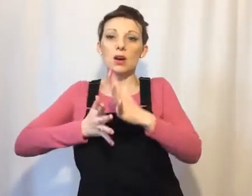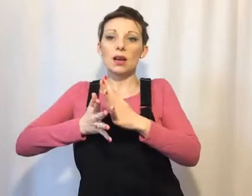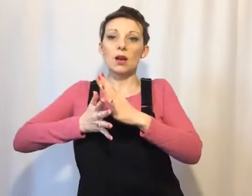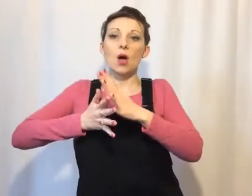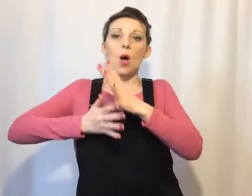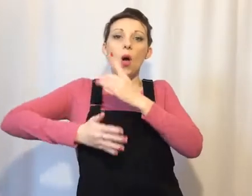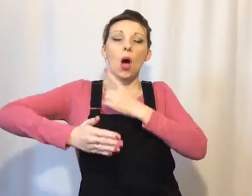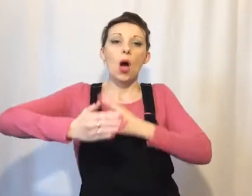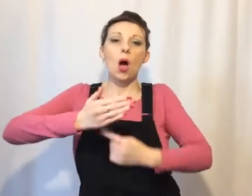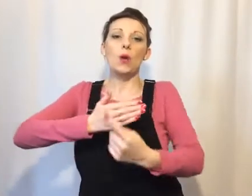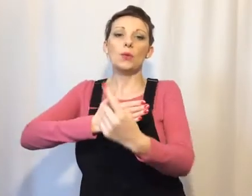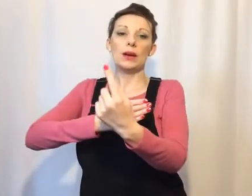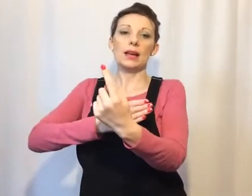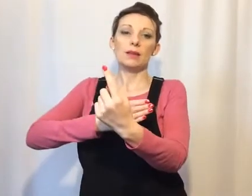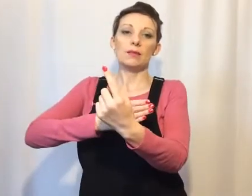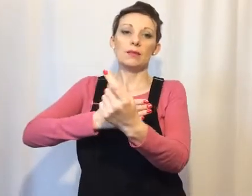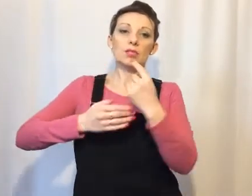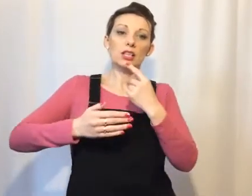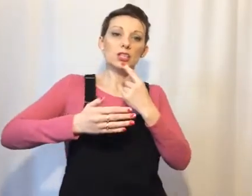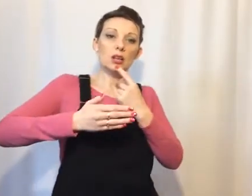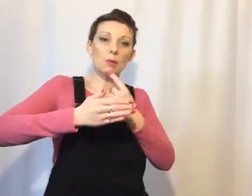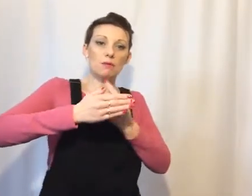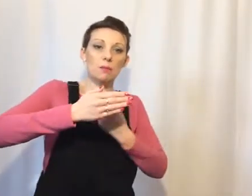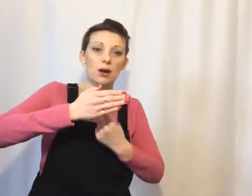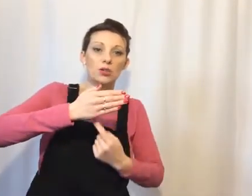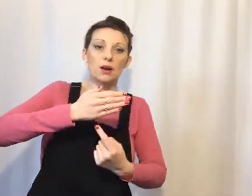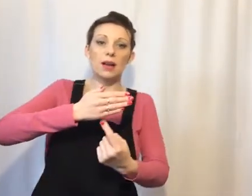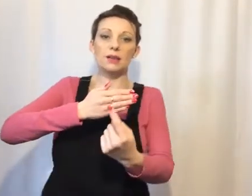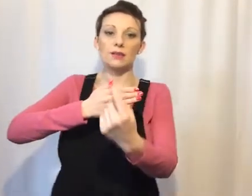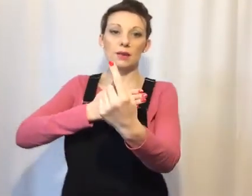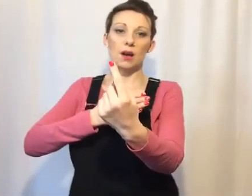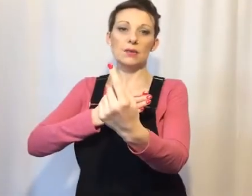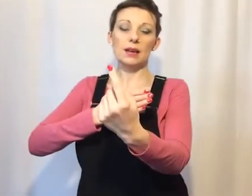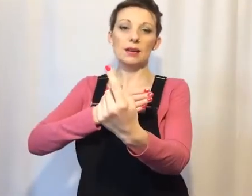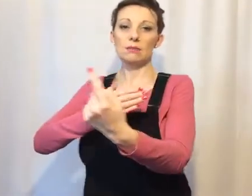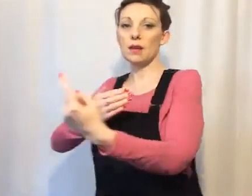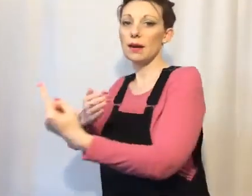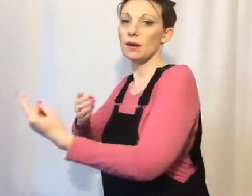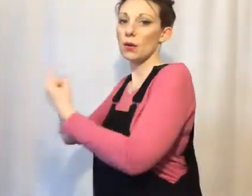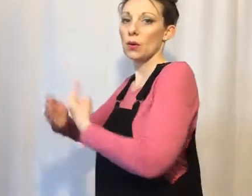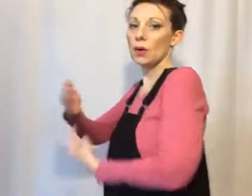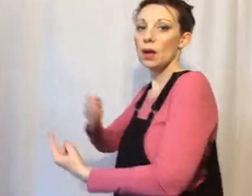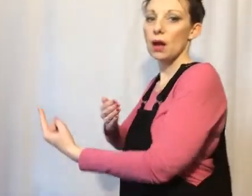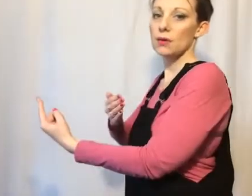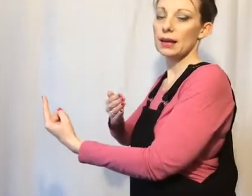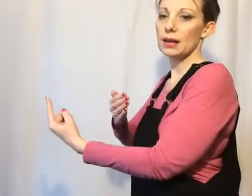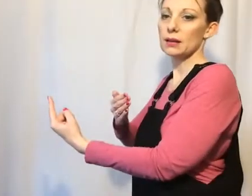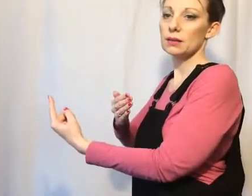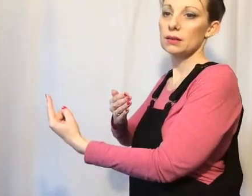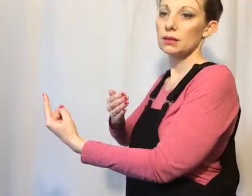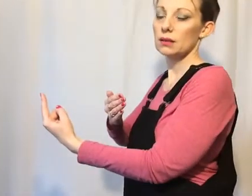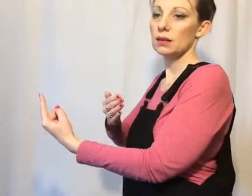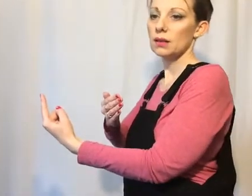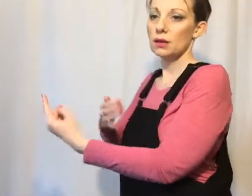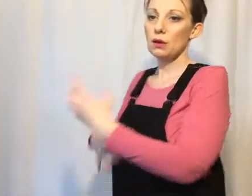sign only. So you're just going to come up from behind your hand, only, like that. Only.